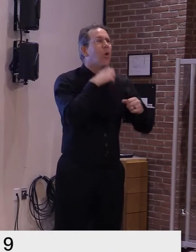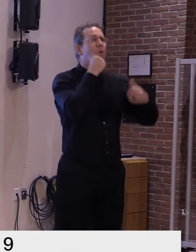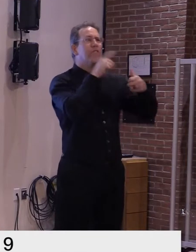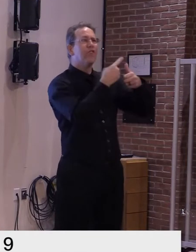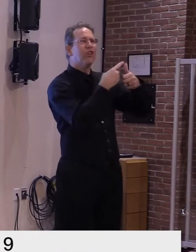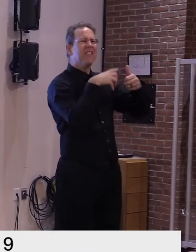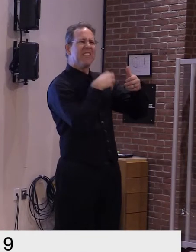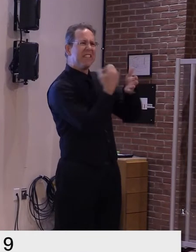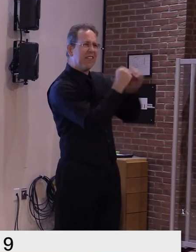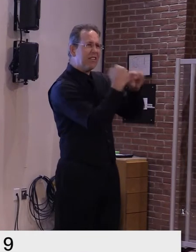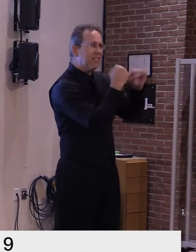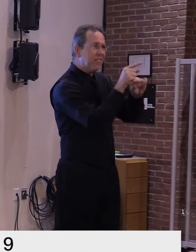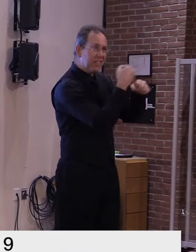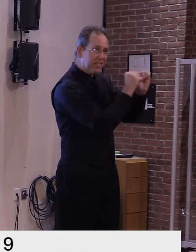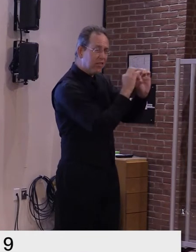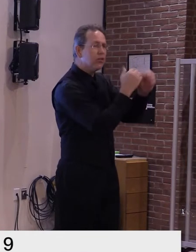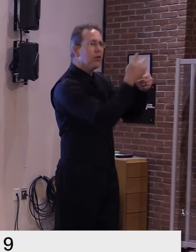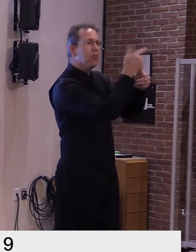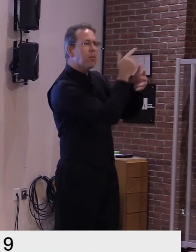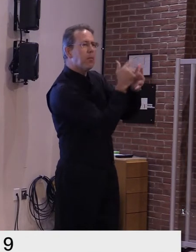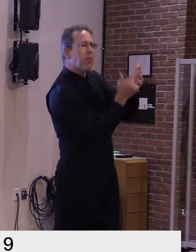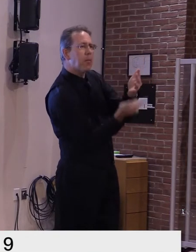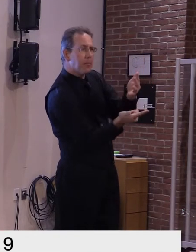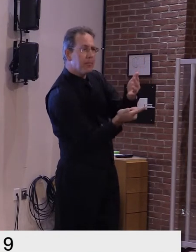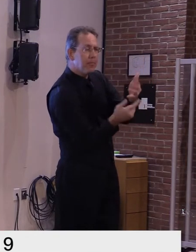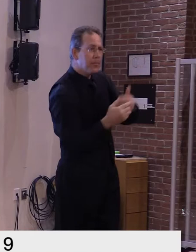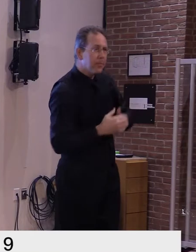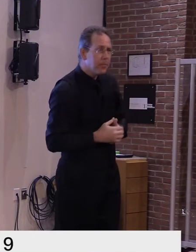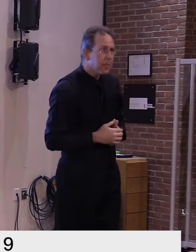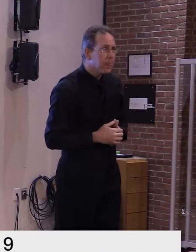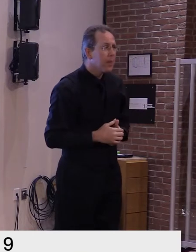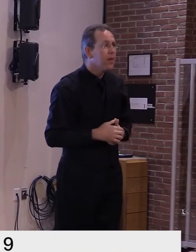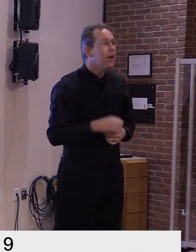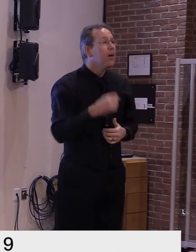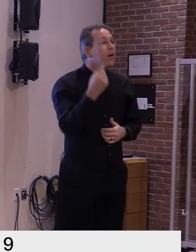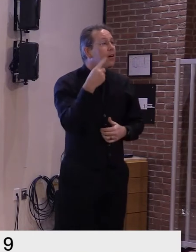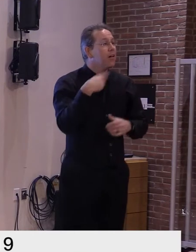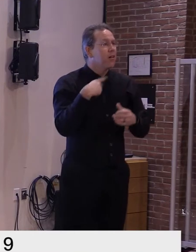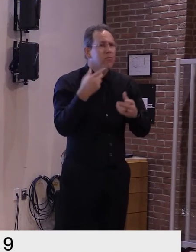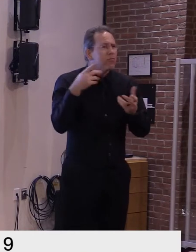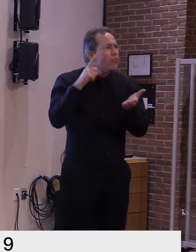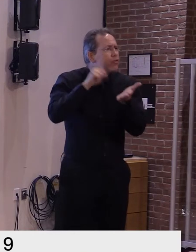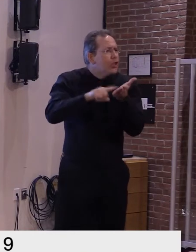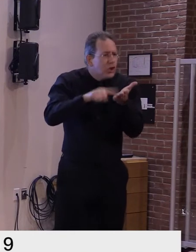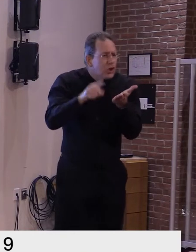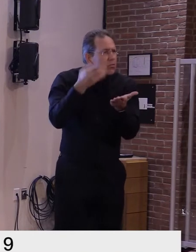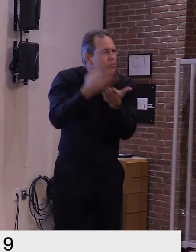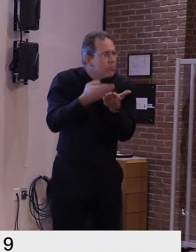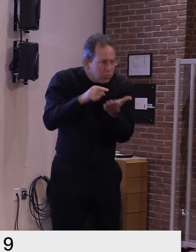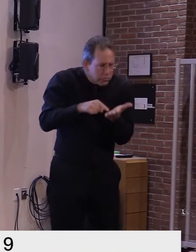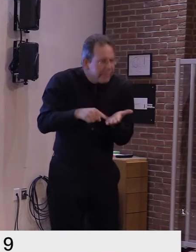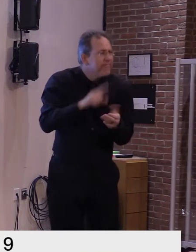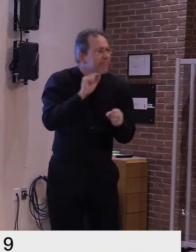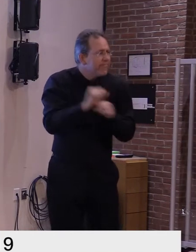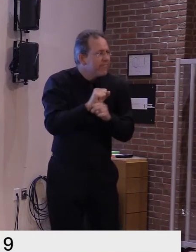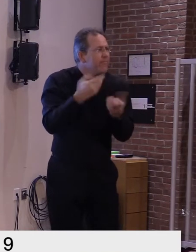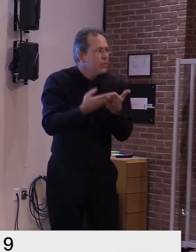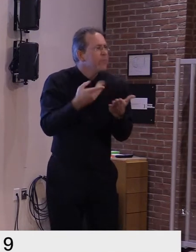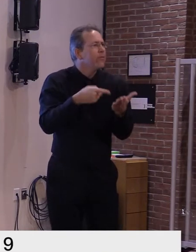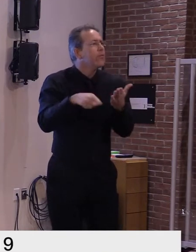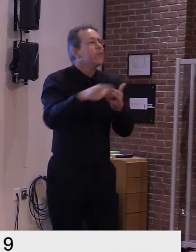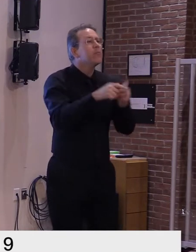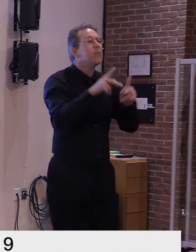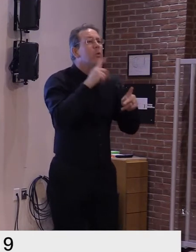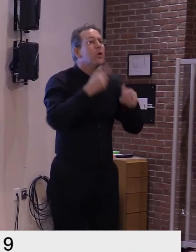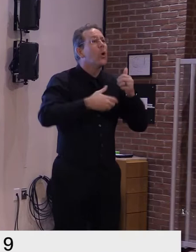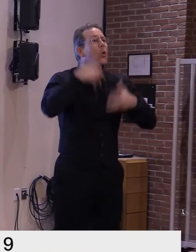in those age 65 and older. Although not on this slide, in fact, out